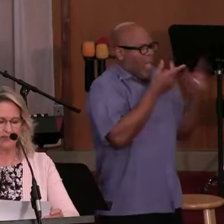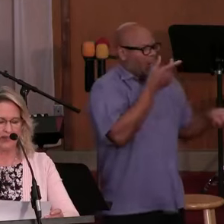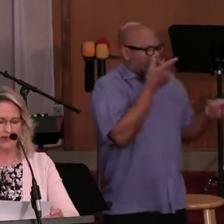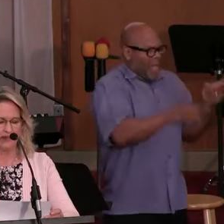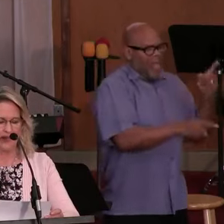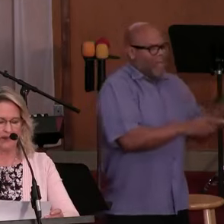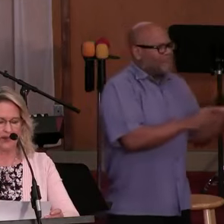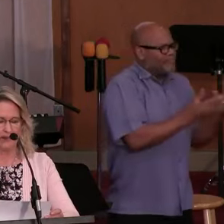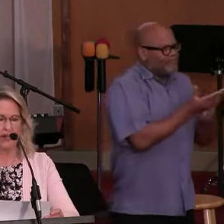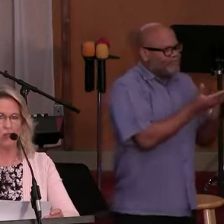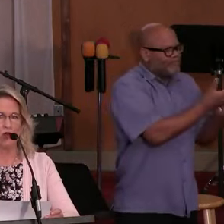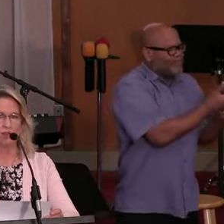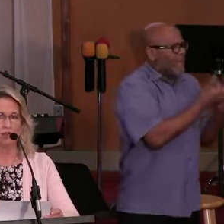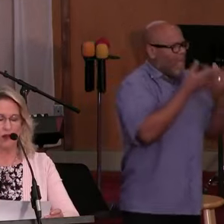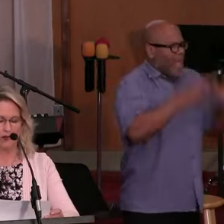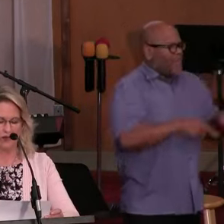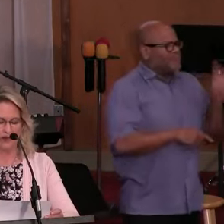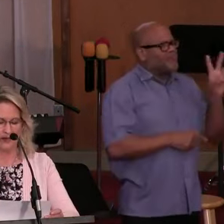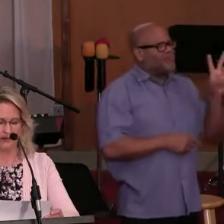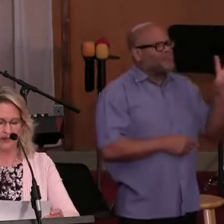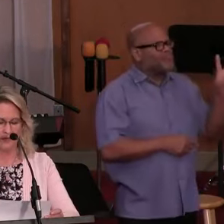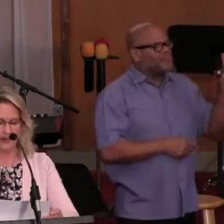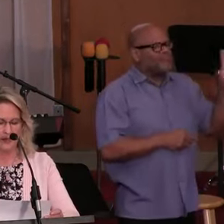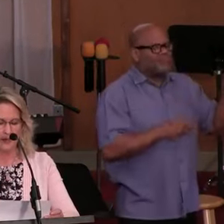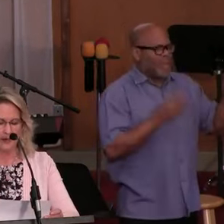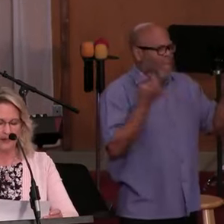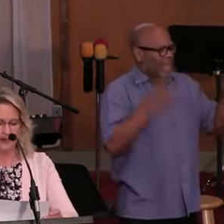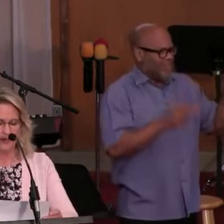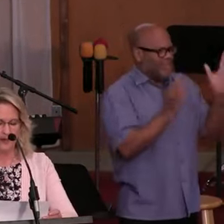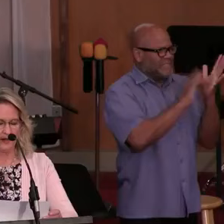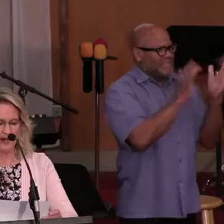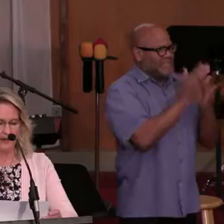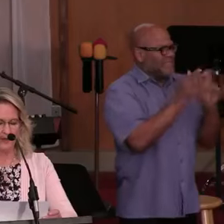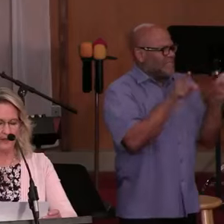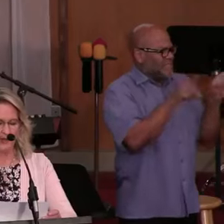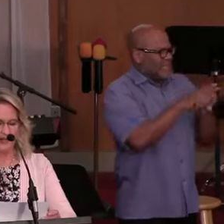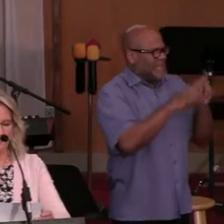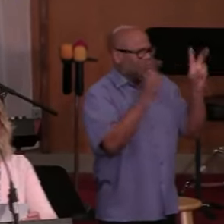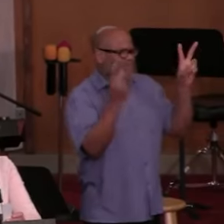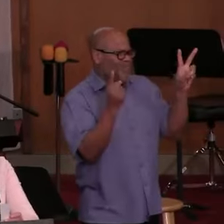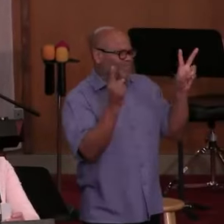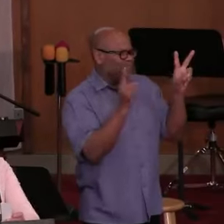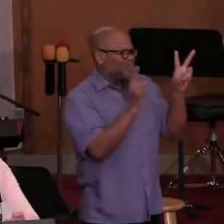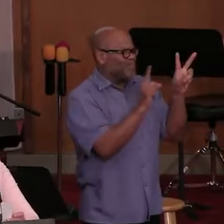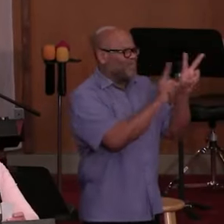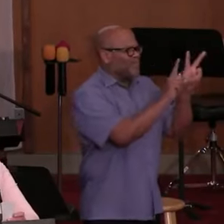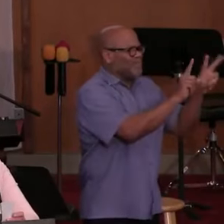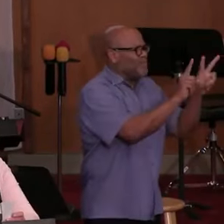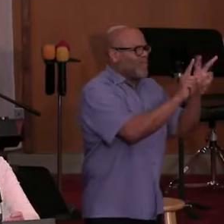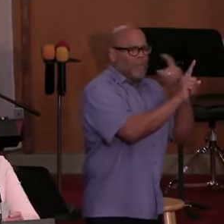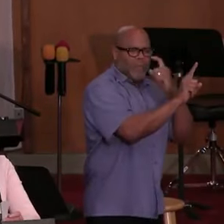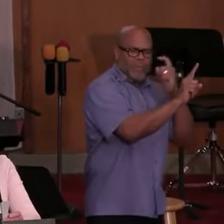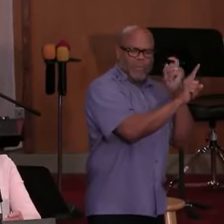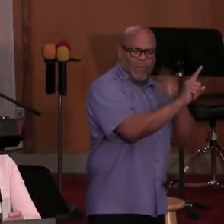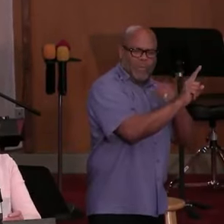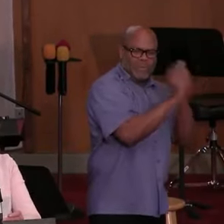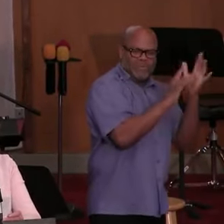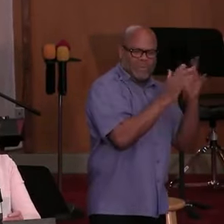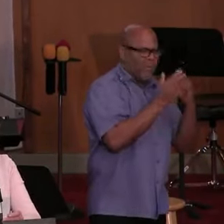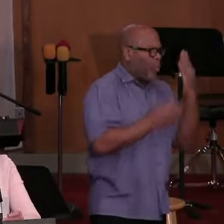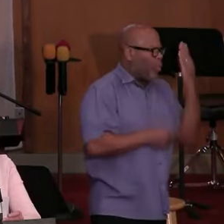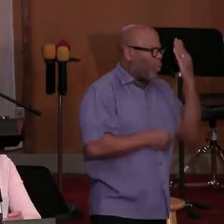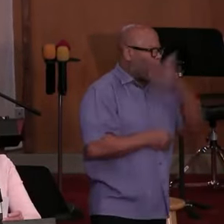Jesus himself came up and walked along with them. But they were kept from recognizing him.